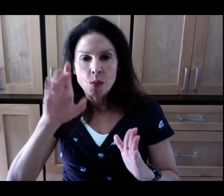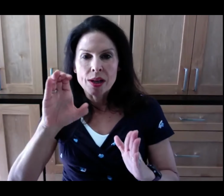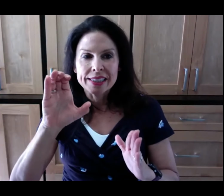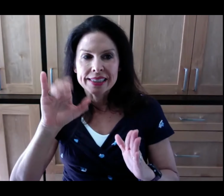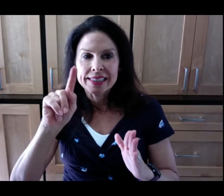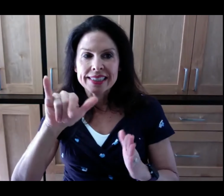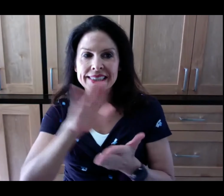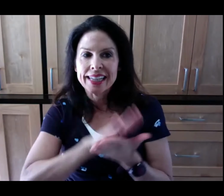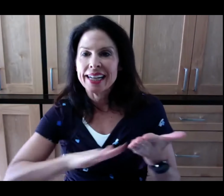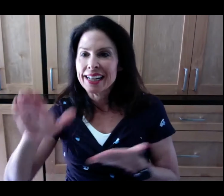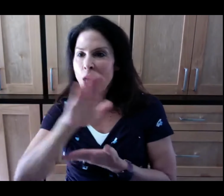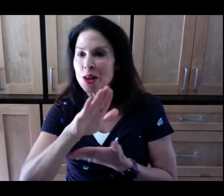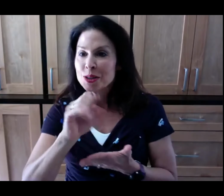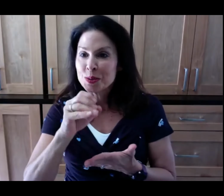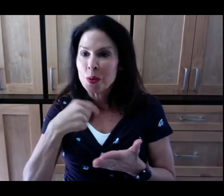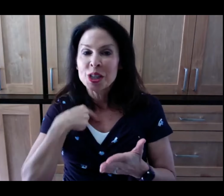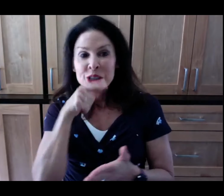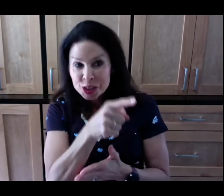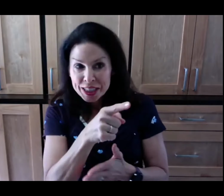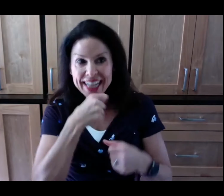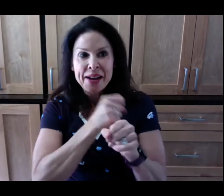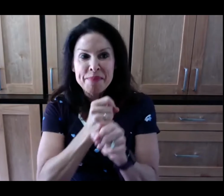She's one of our analysts at the City College here.